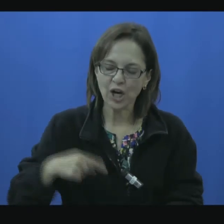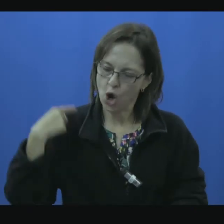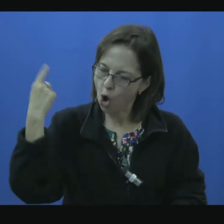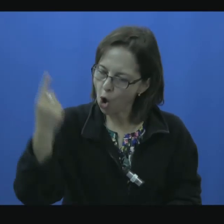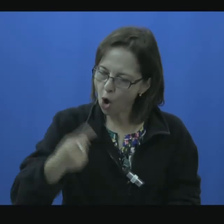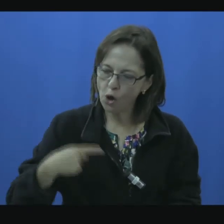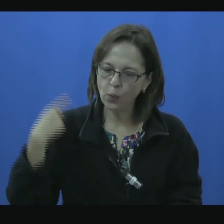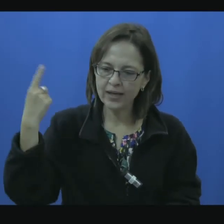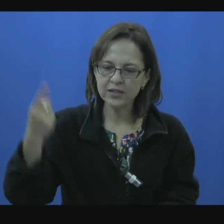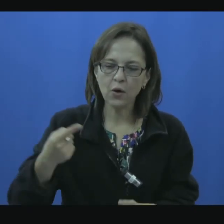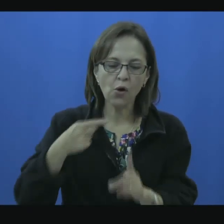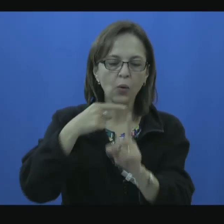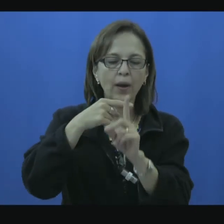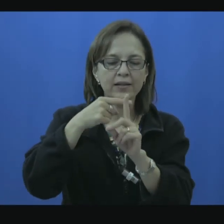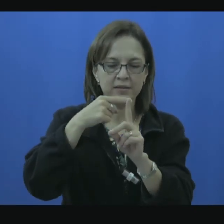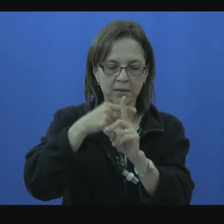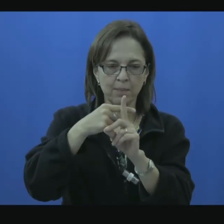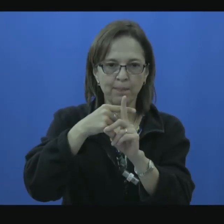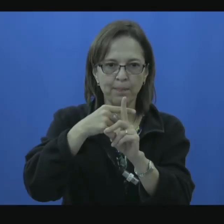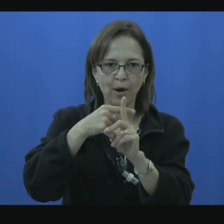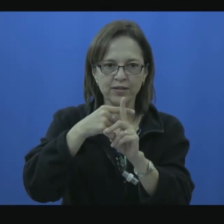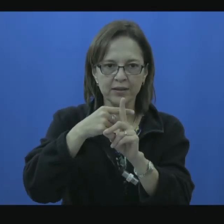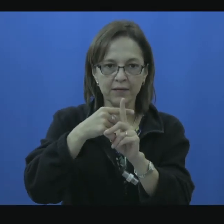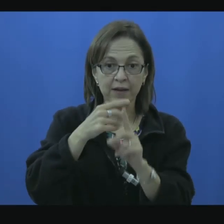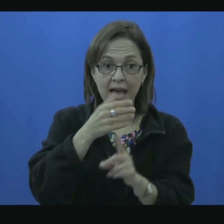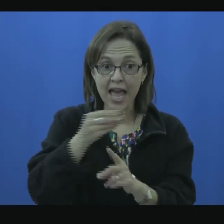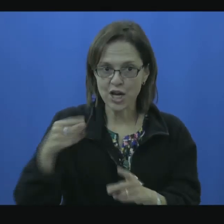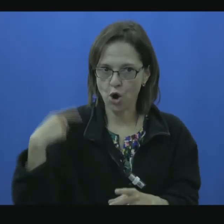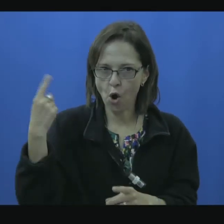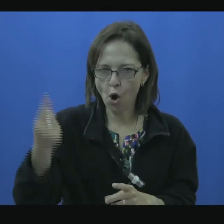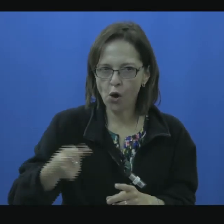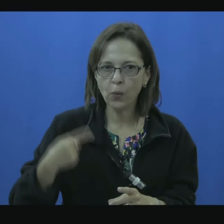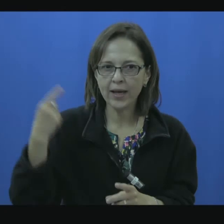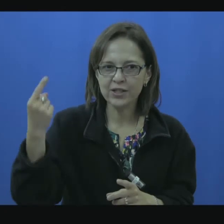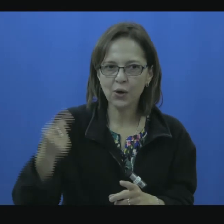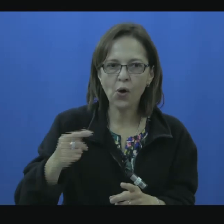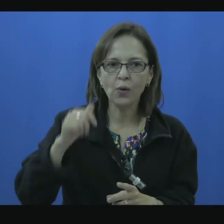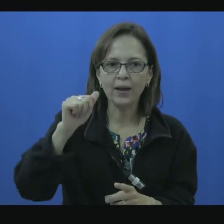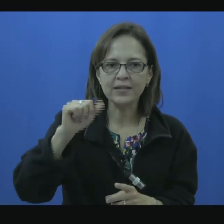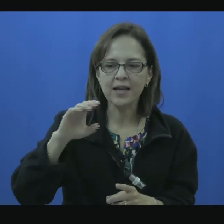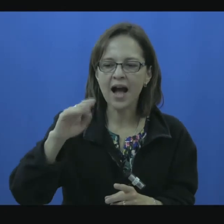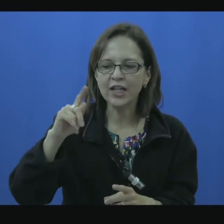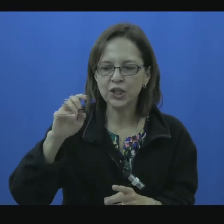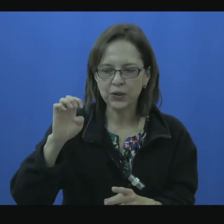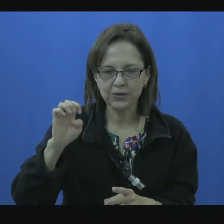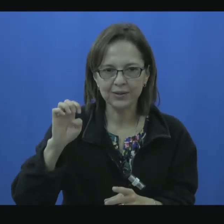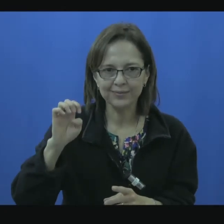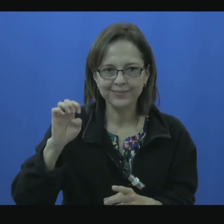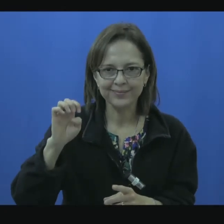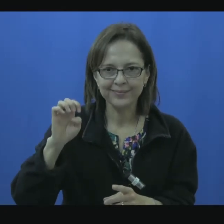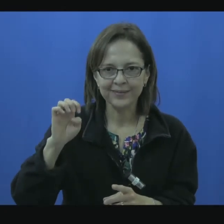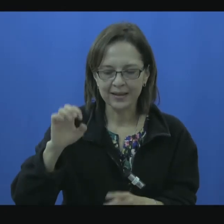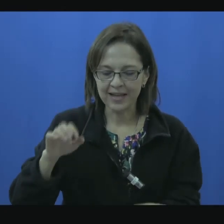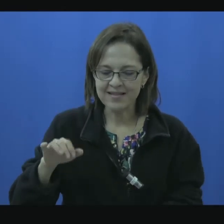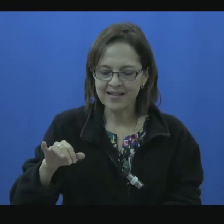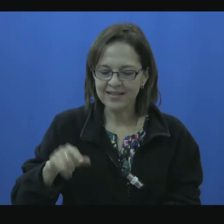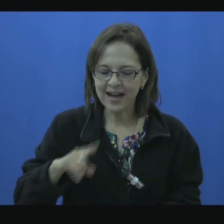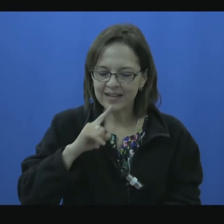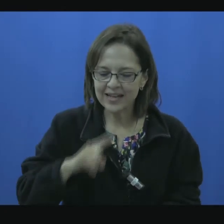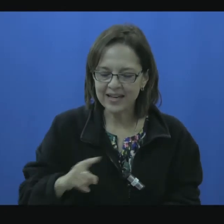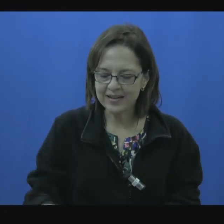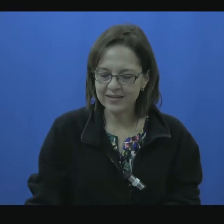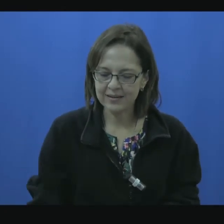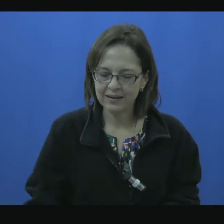are always, always positive and always, always acute. Then